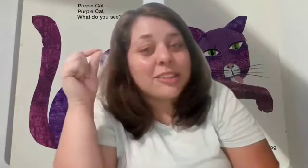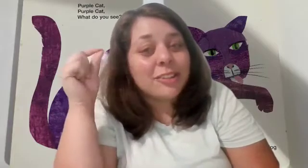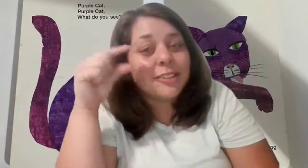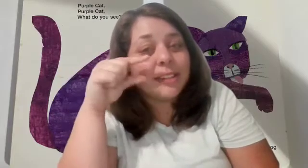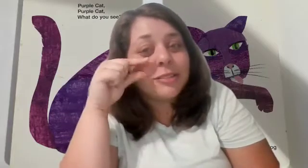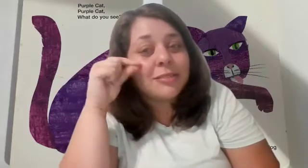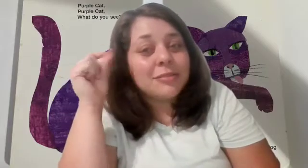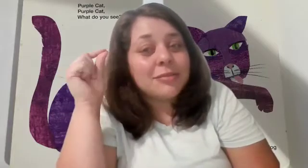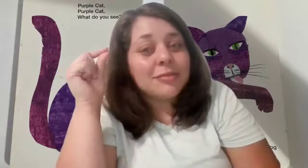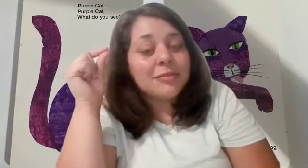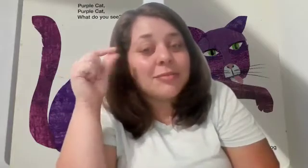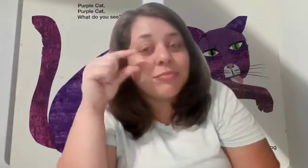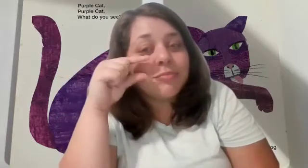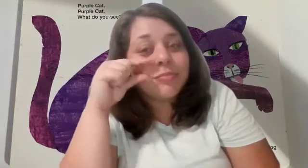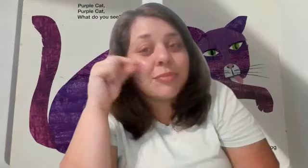their whiskers.